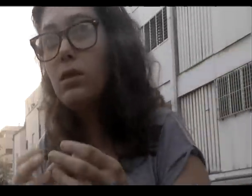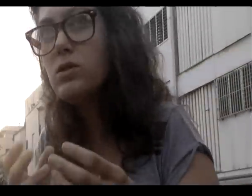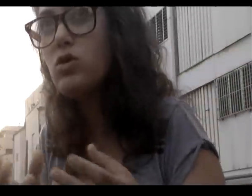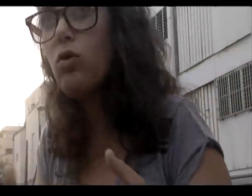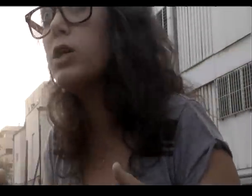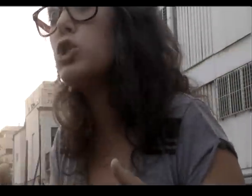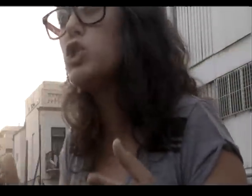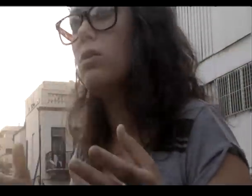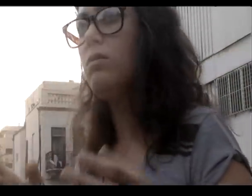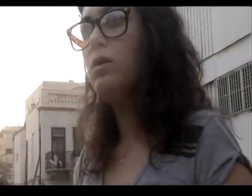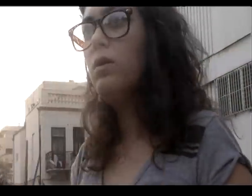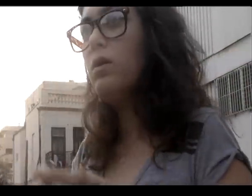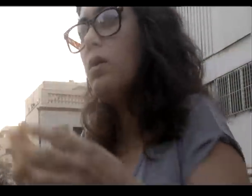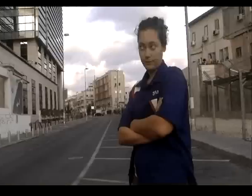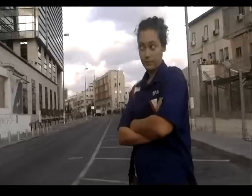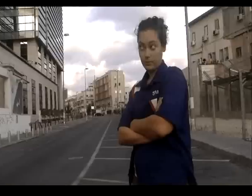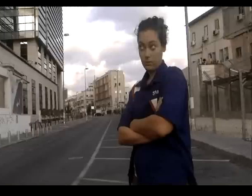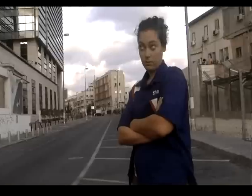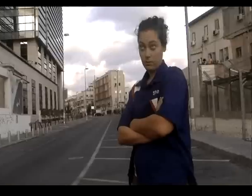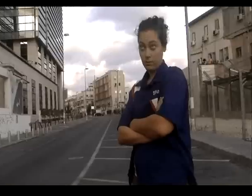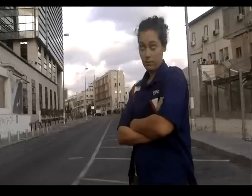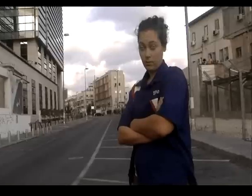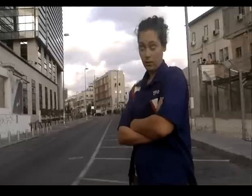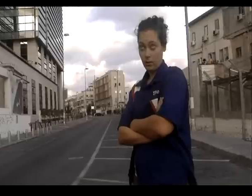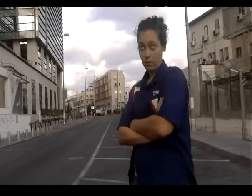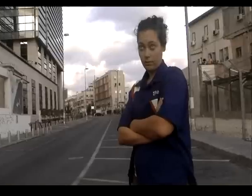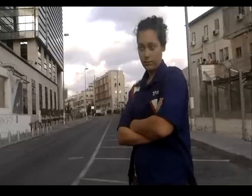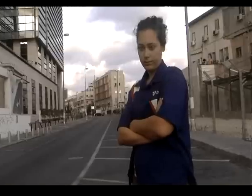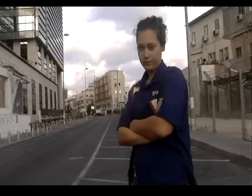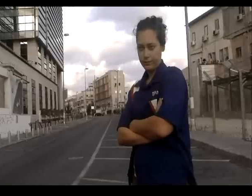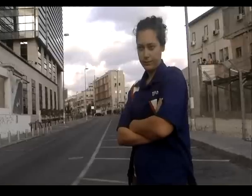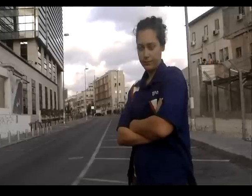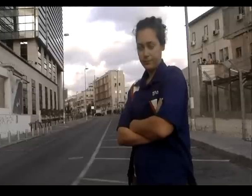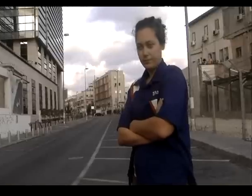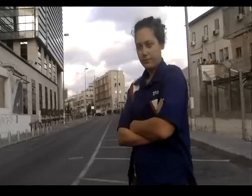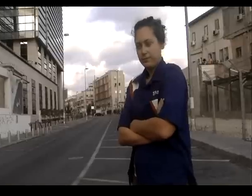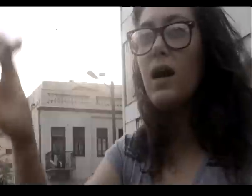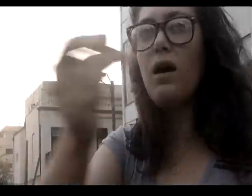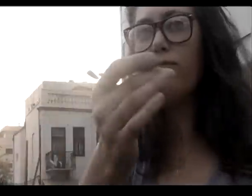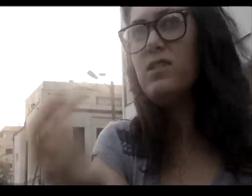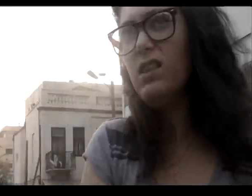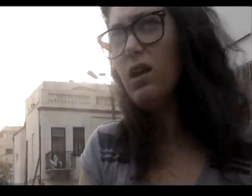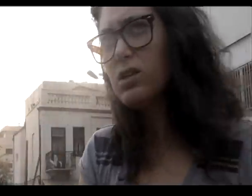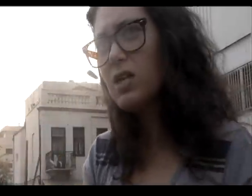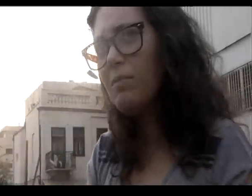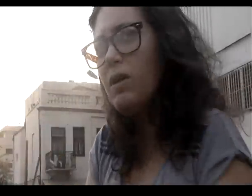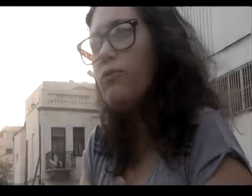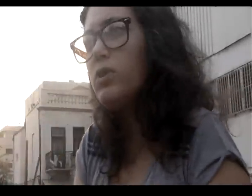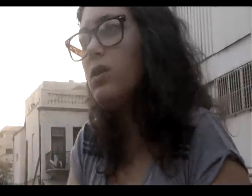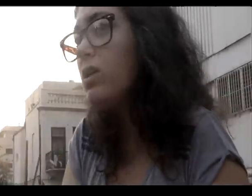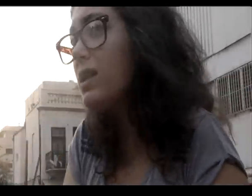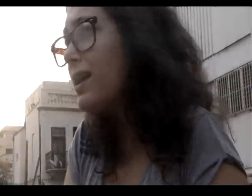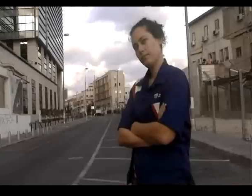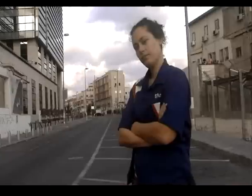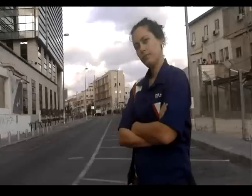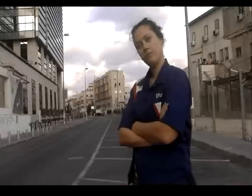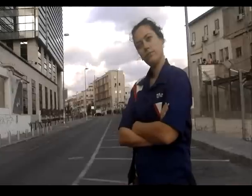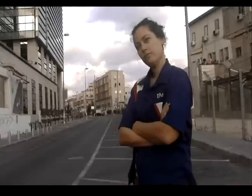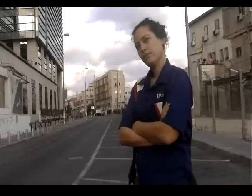is orange crocodile. Now I tell you, there are visitors coming for the holiday in Aviva. She doesn't know